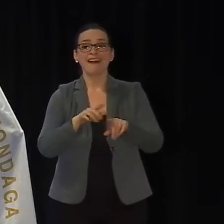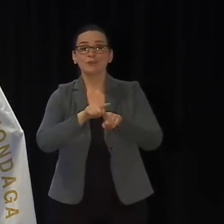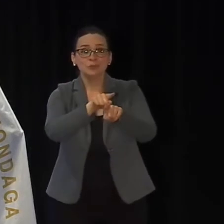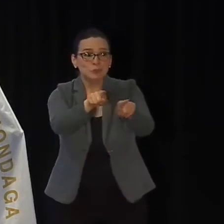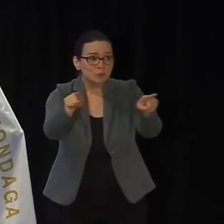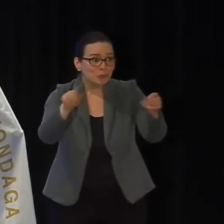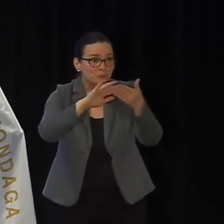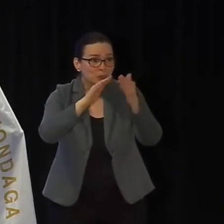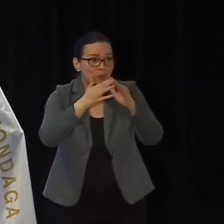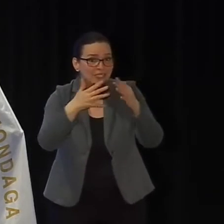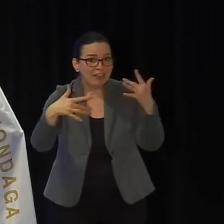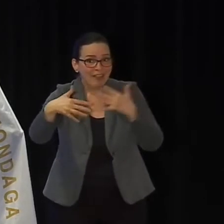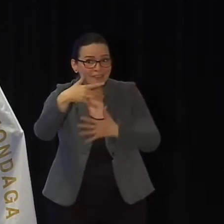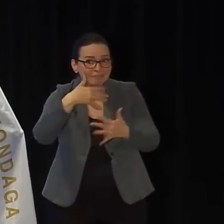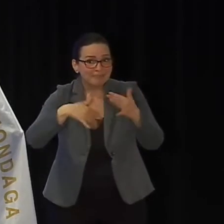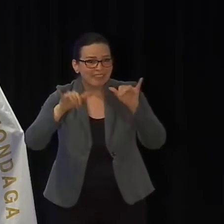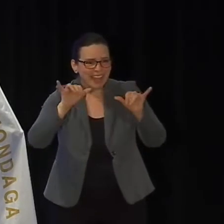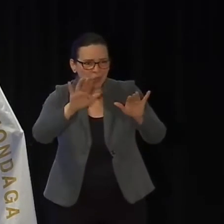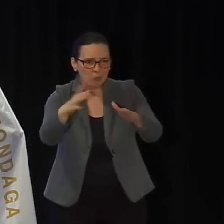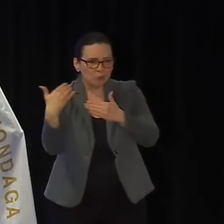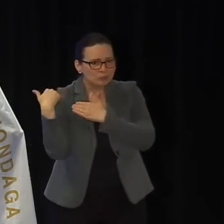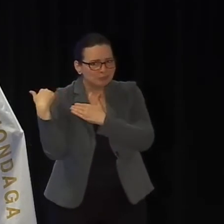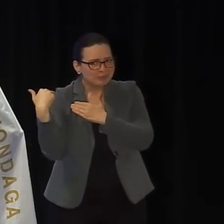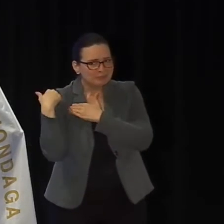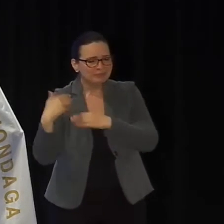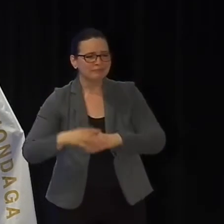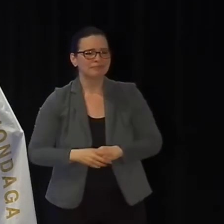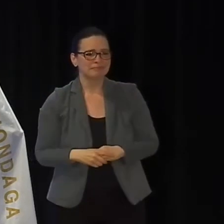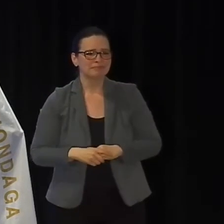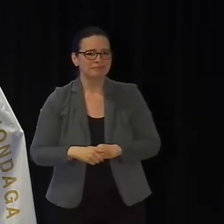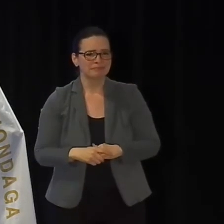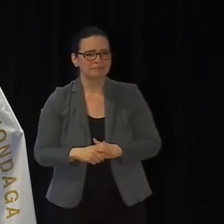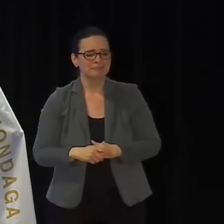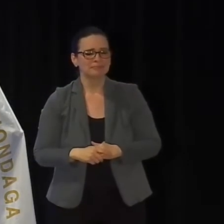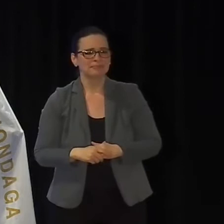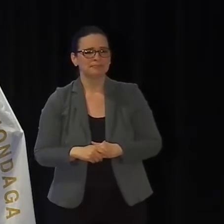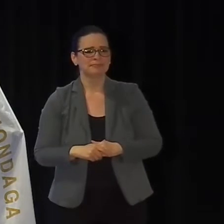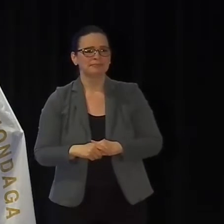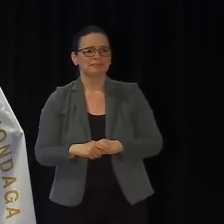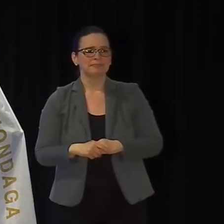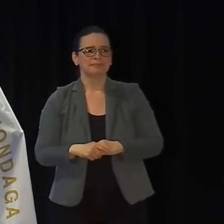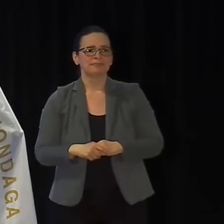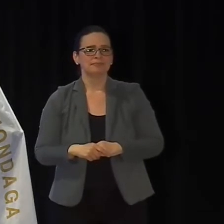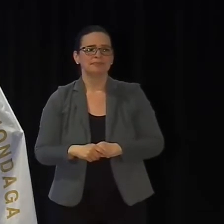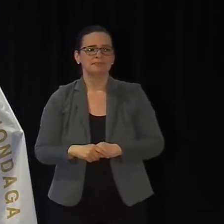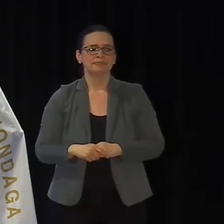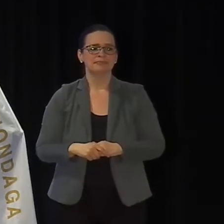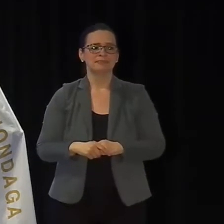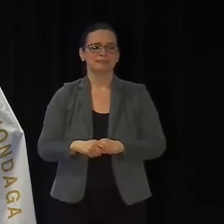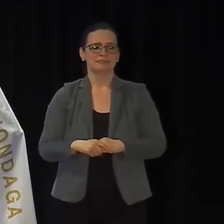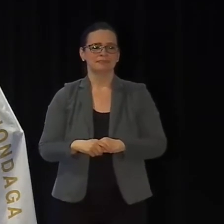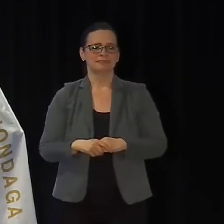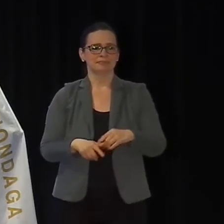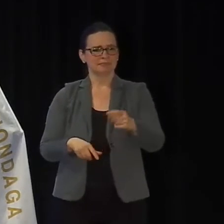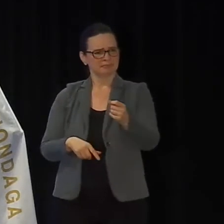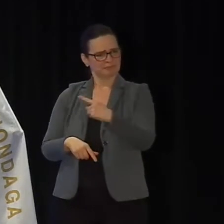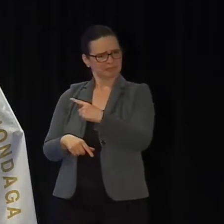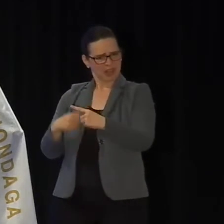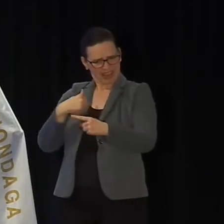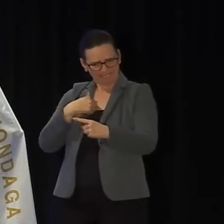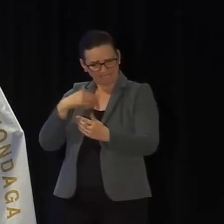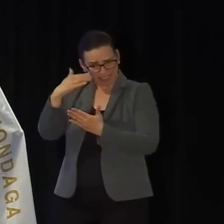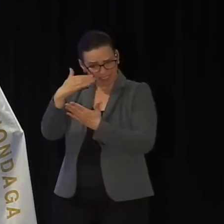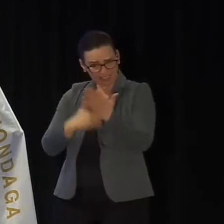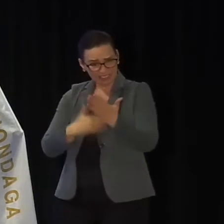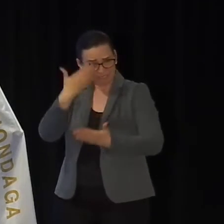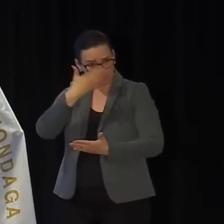brackets at this point are just 1 or 2 cases a day. Do you have the list in front of you? I have